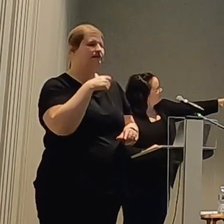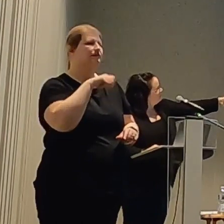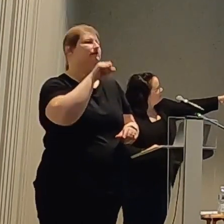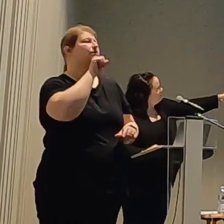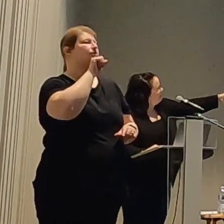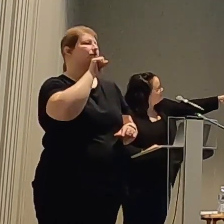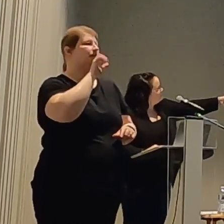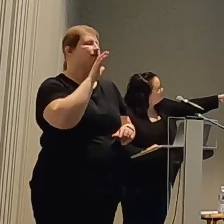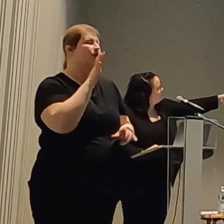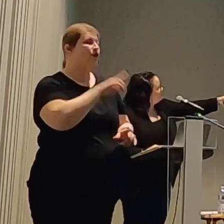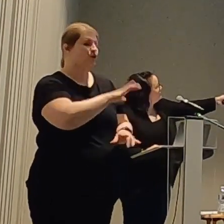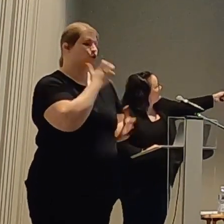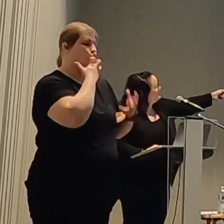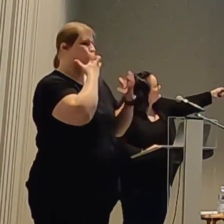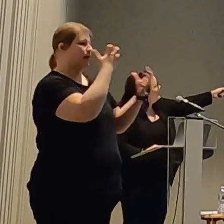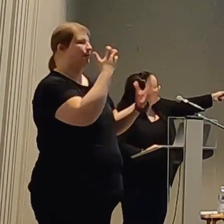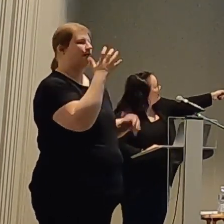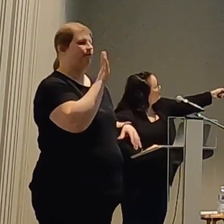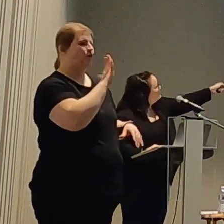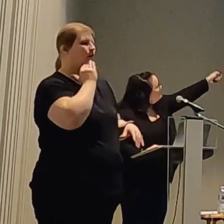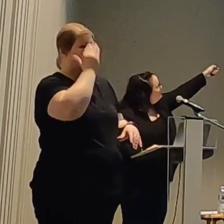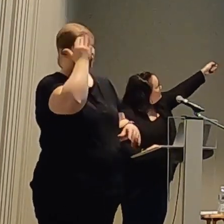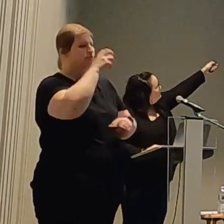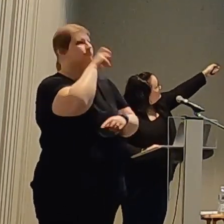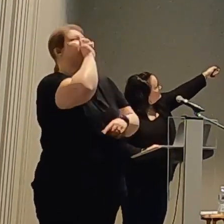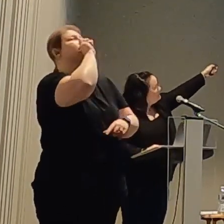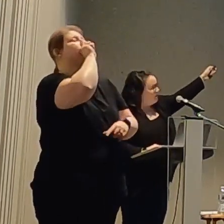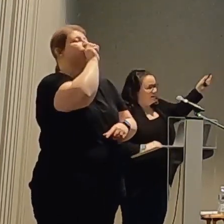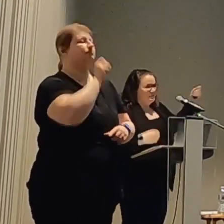are screaming, their heads are tilted toward the sky,